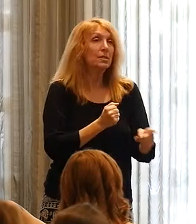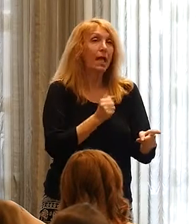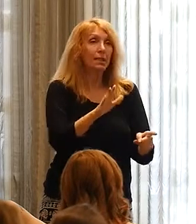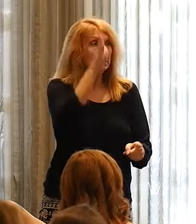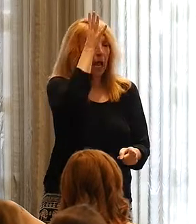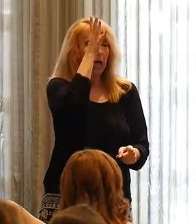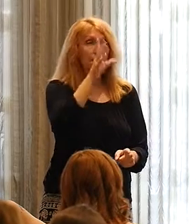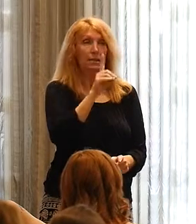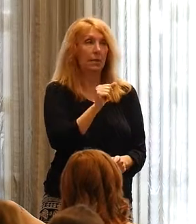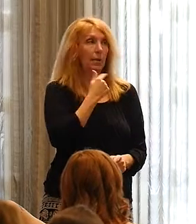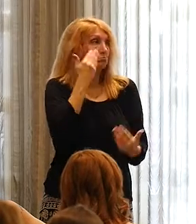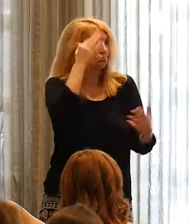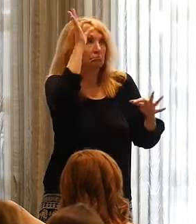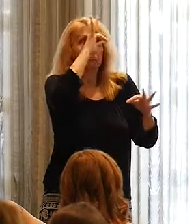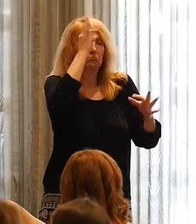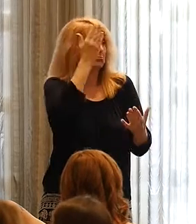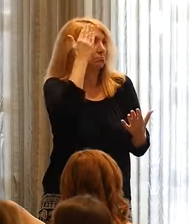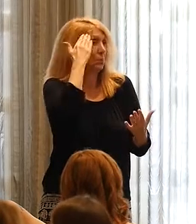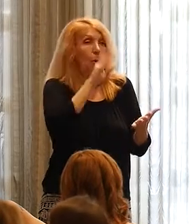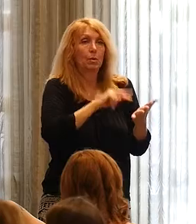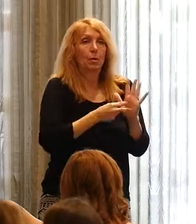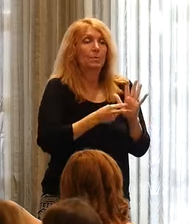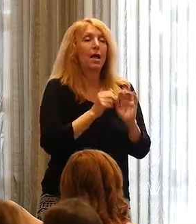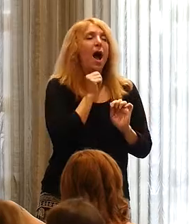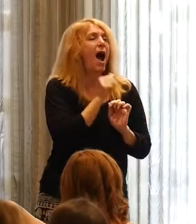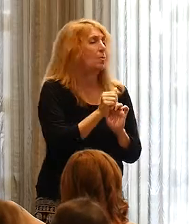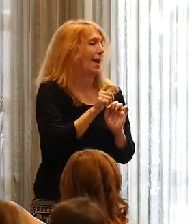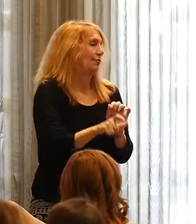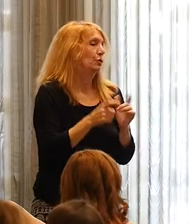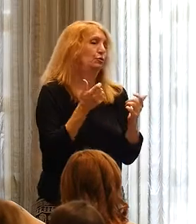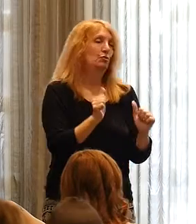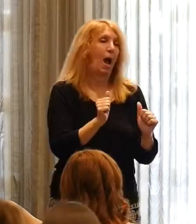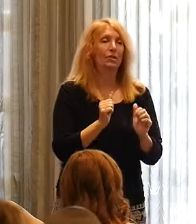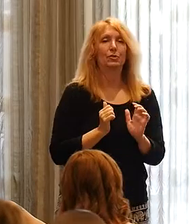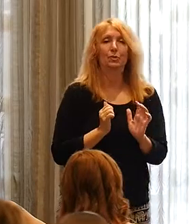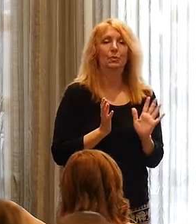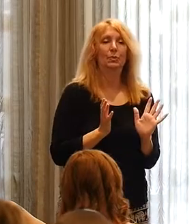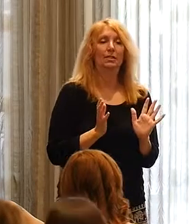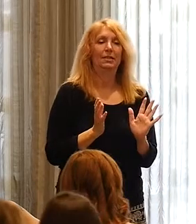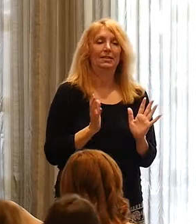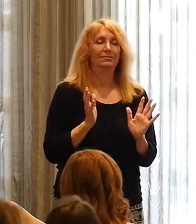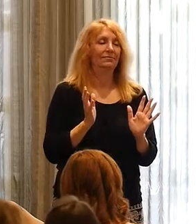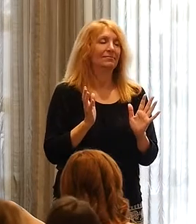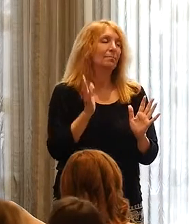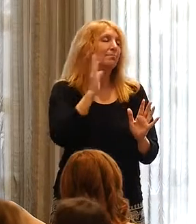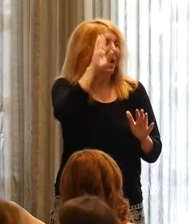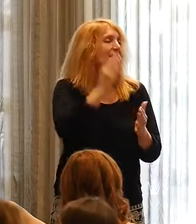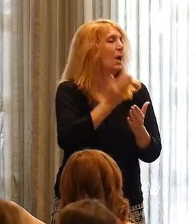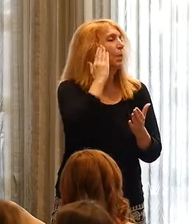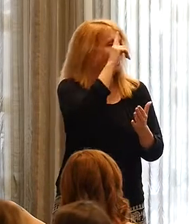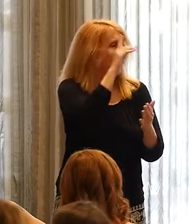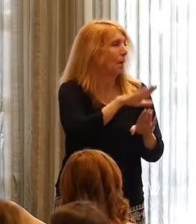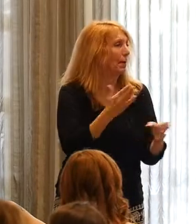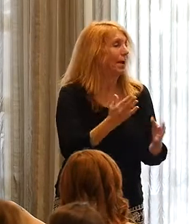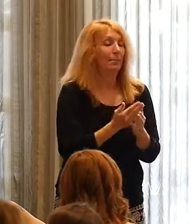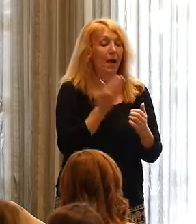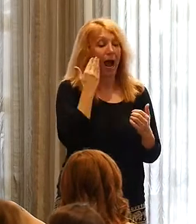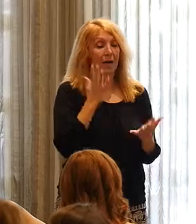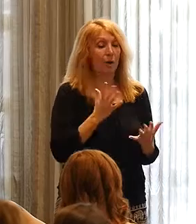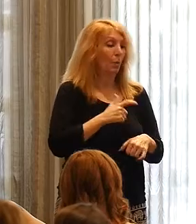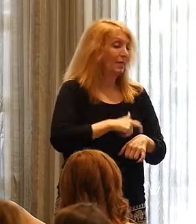means. I'm not going to have to try very hard to have an open-minded son. I don't know what